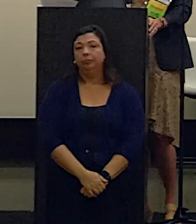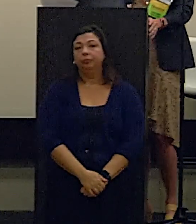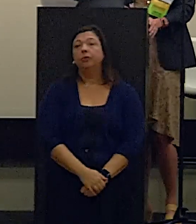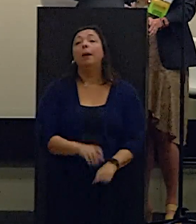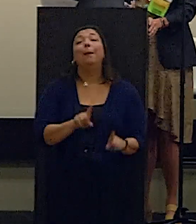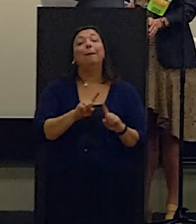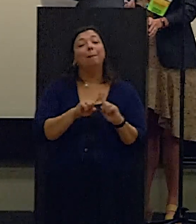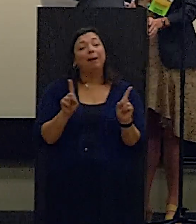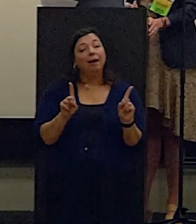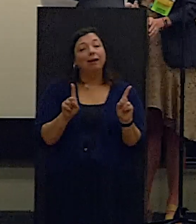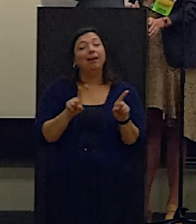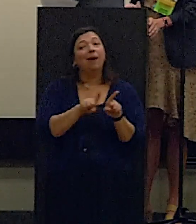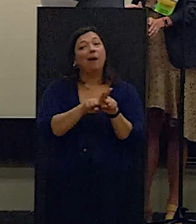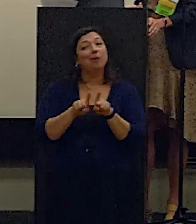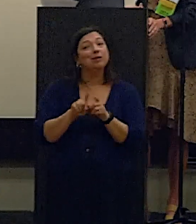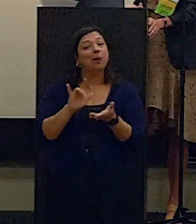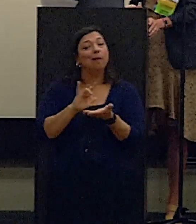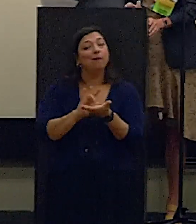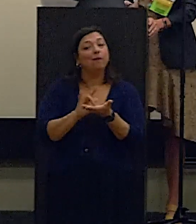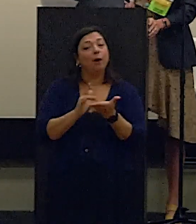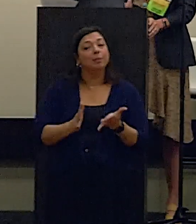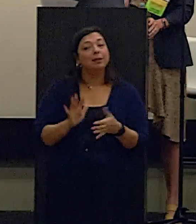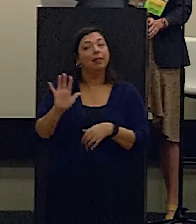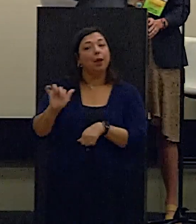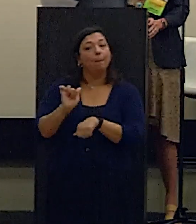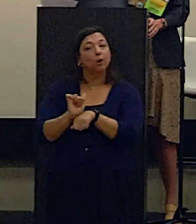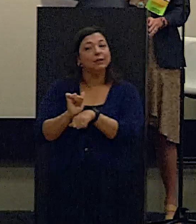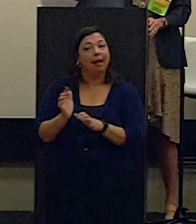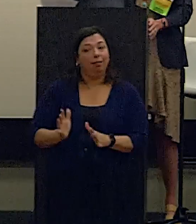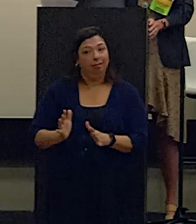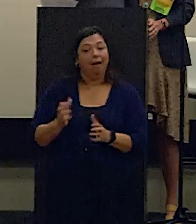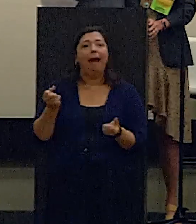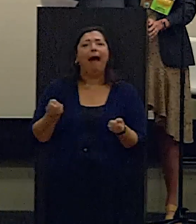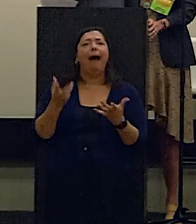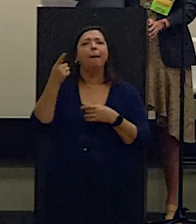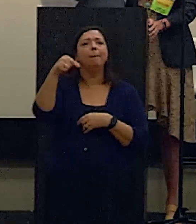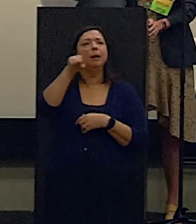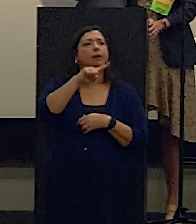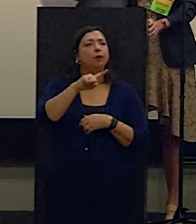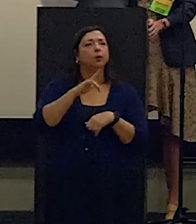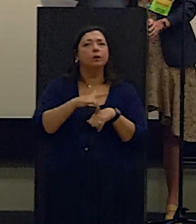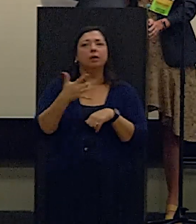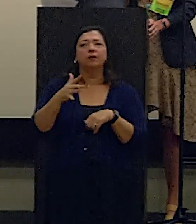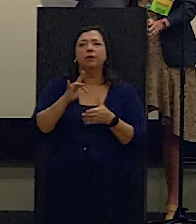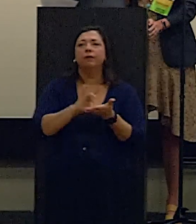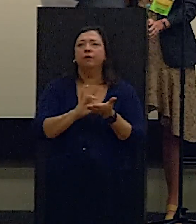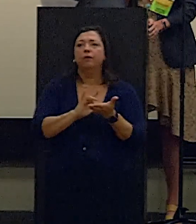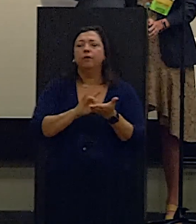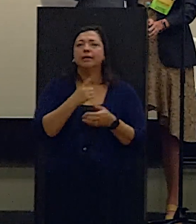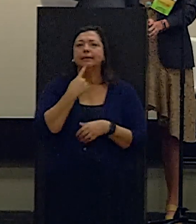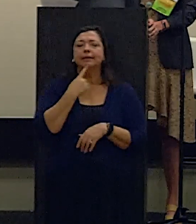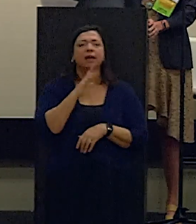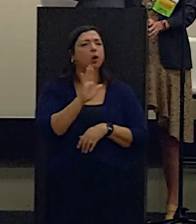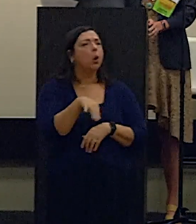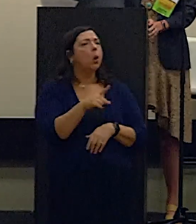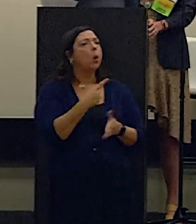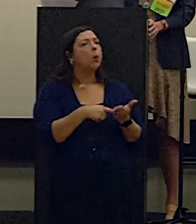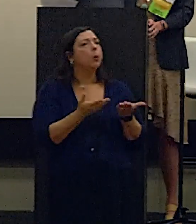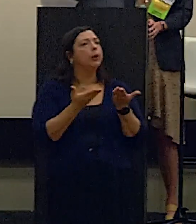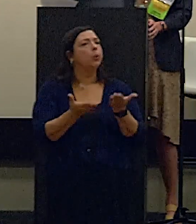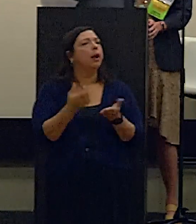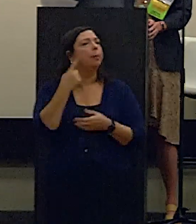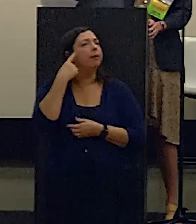so are pharmacists and their personnel. How many of you have gone to the pharmacy and said, what do you